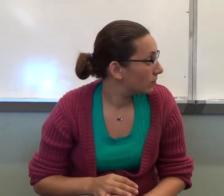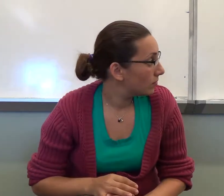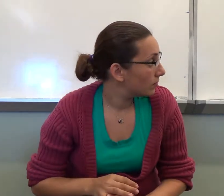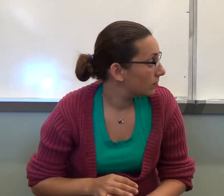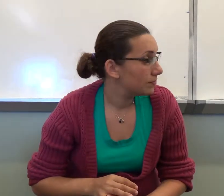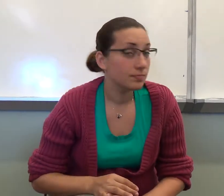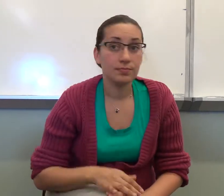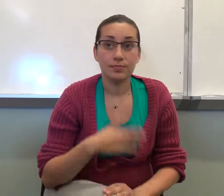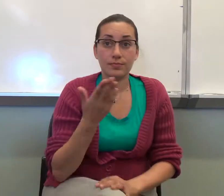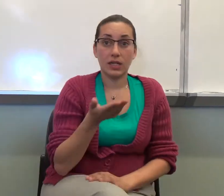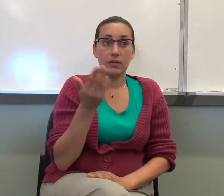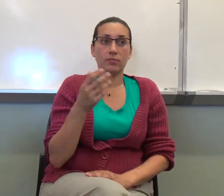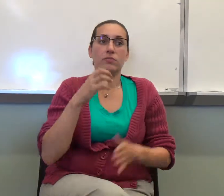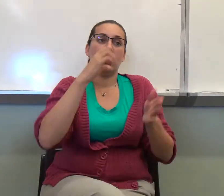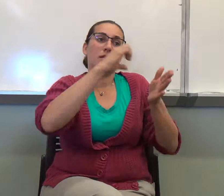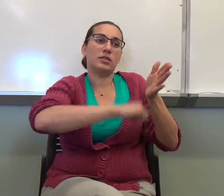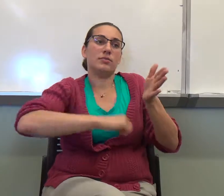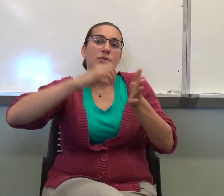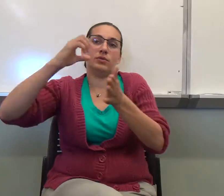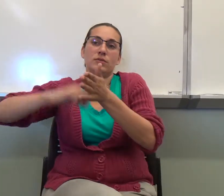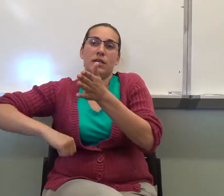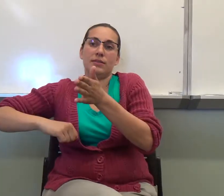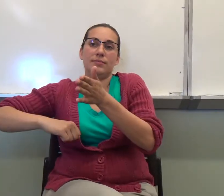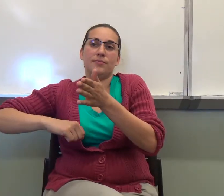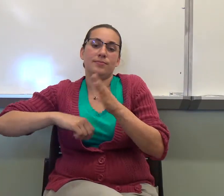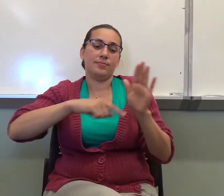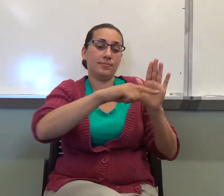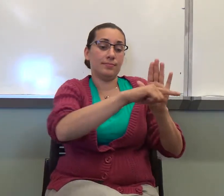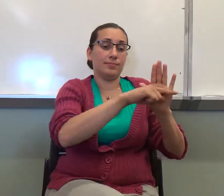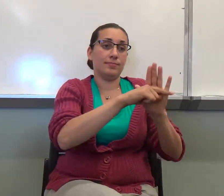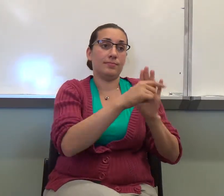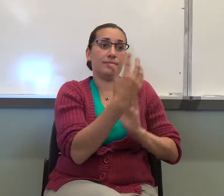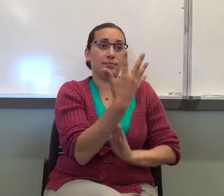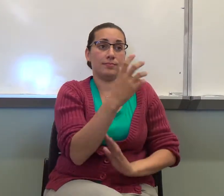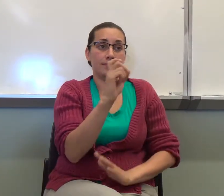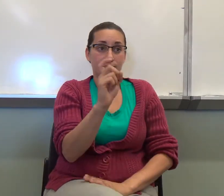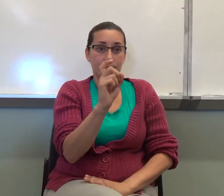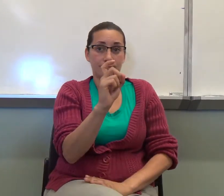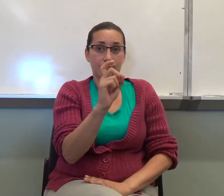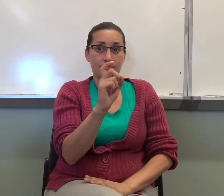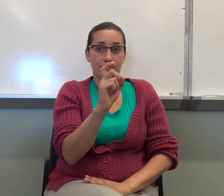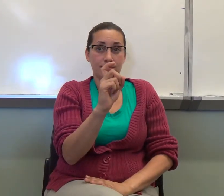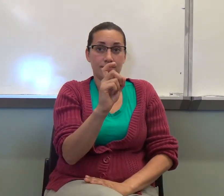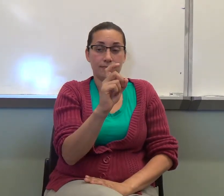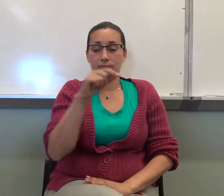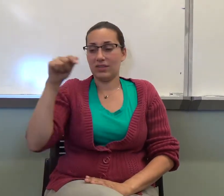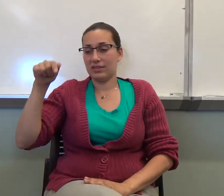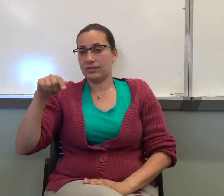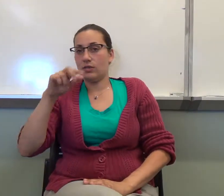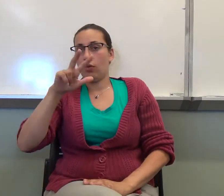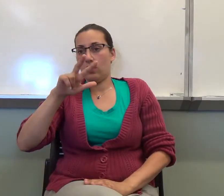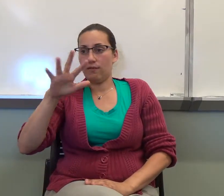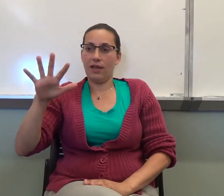Here, you're subtracting both of these, minus 5x, and this is 35 minus